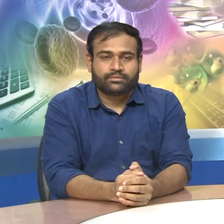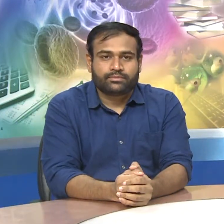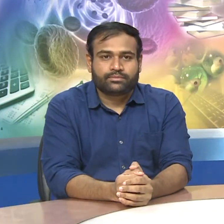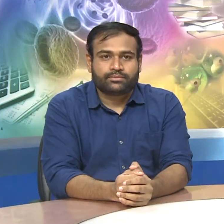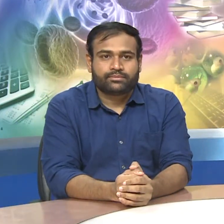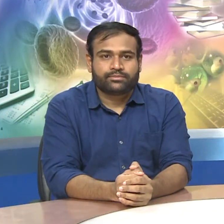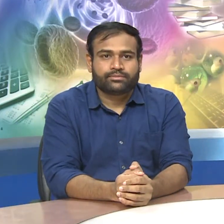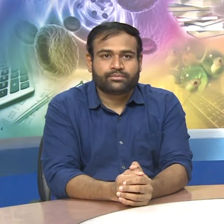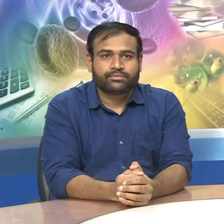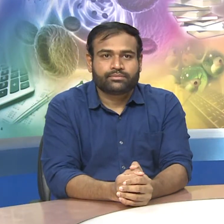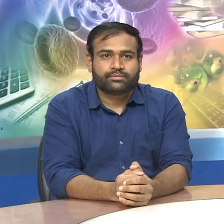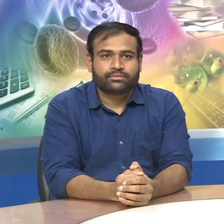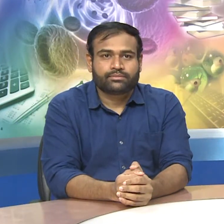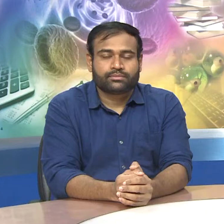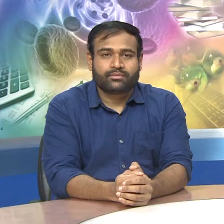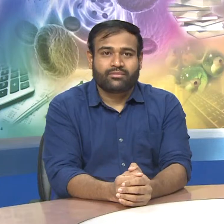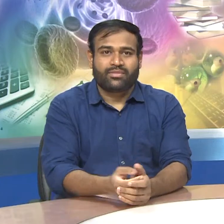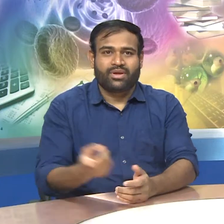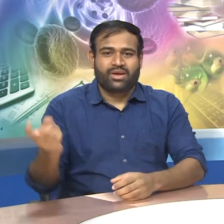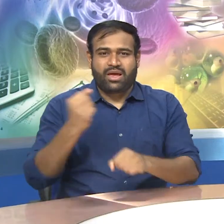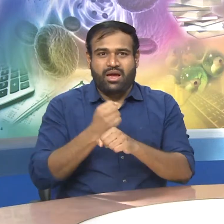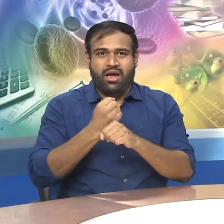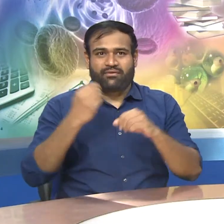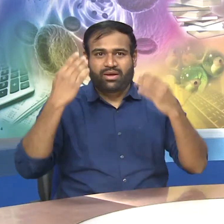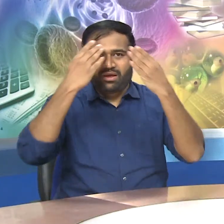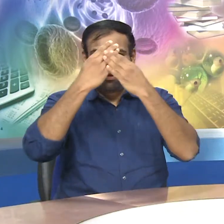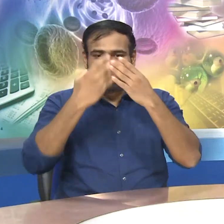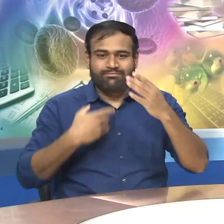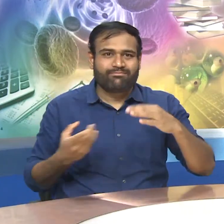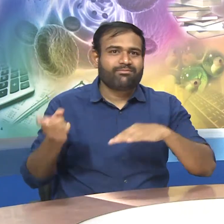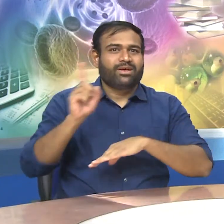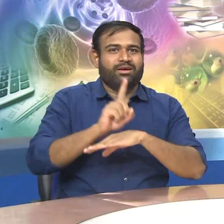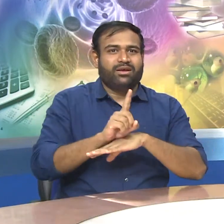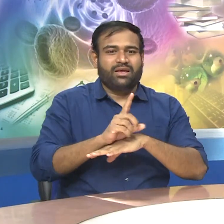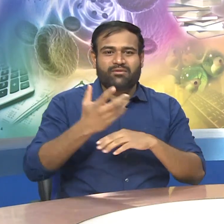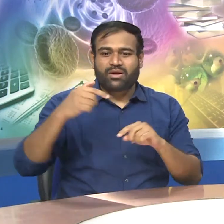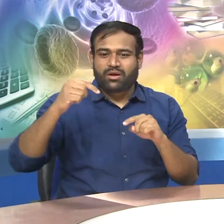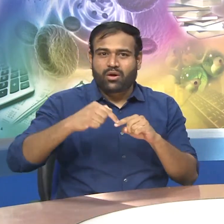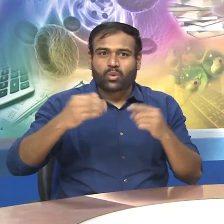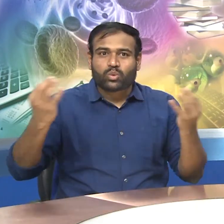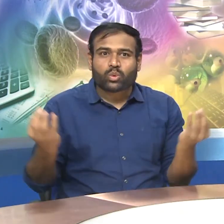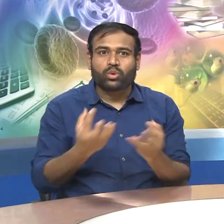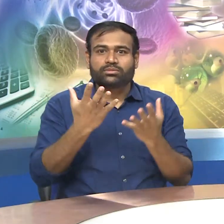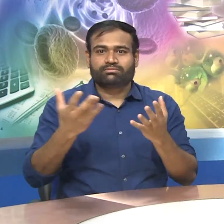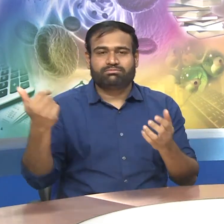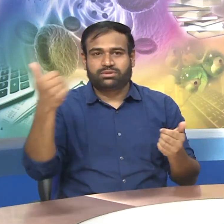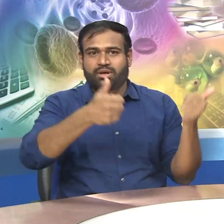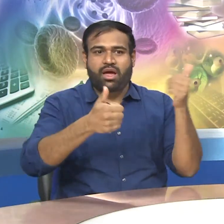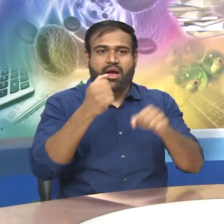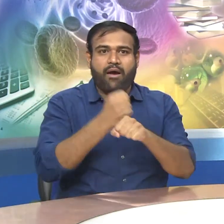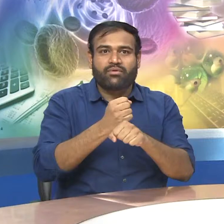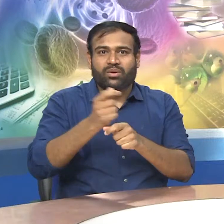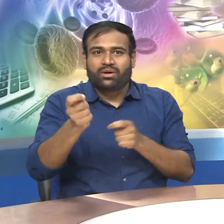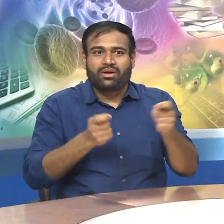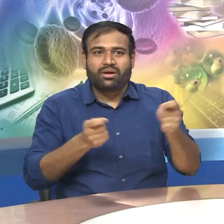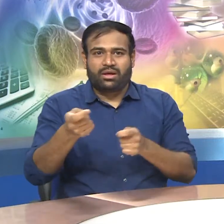of the first session of the year. Address by the governor reflects the